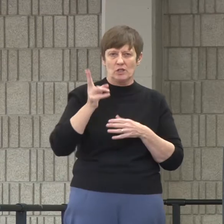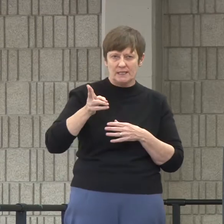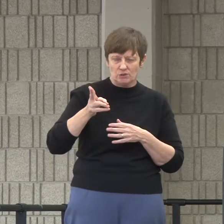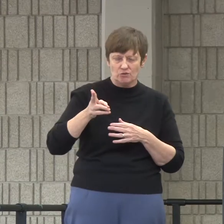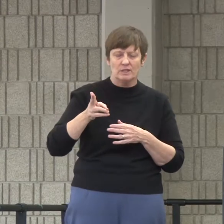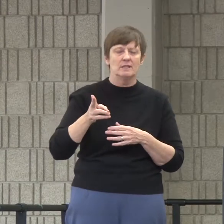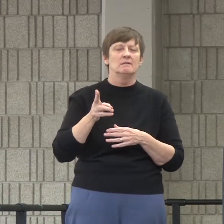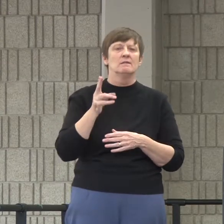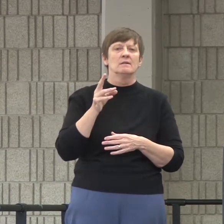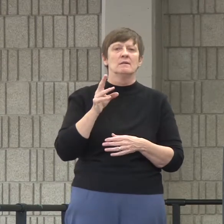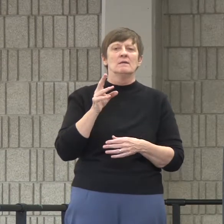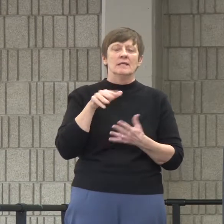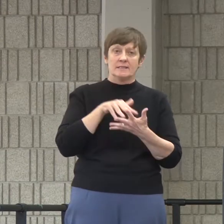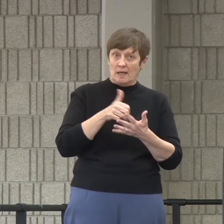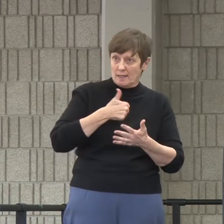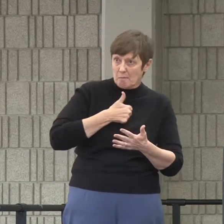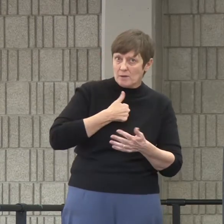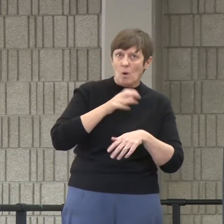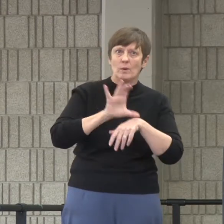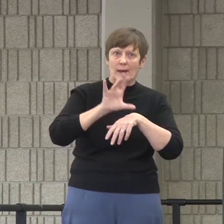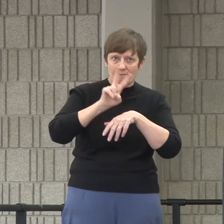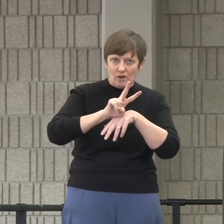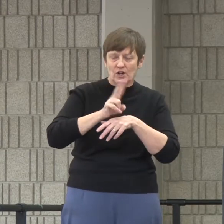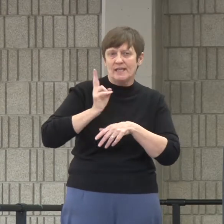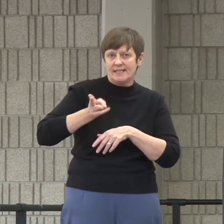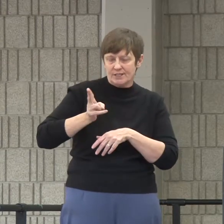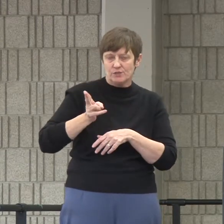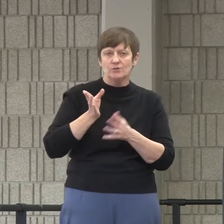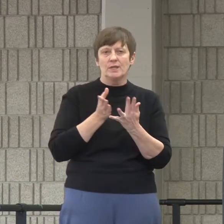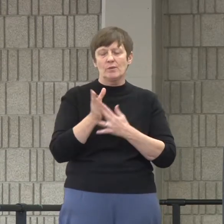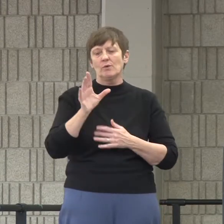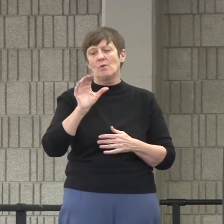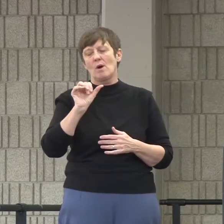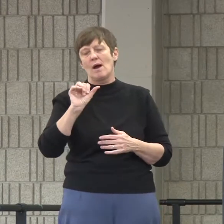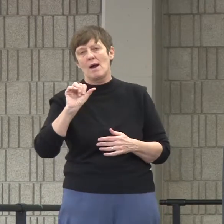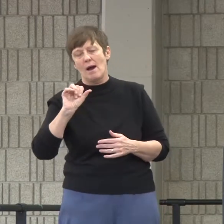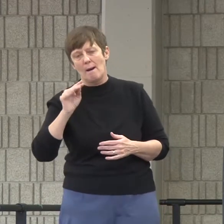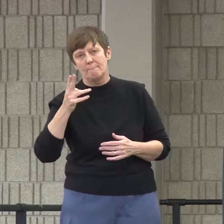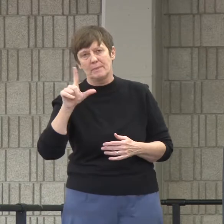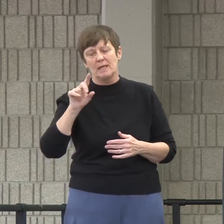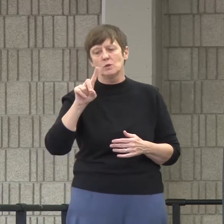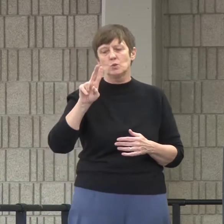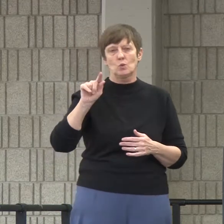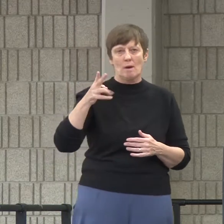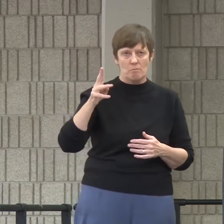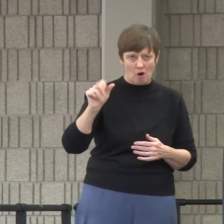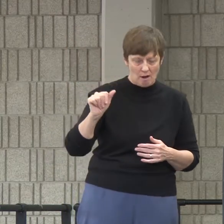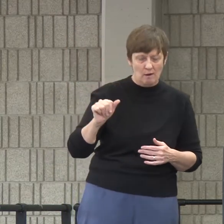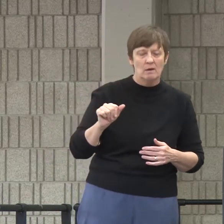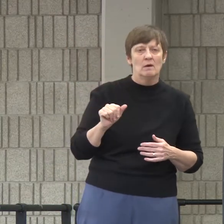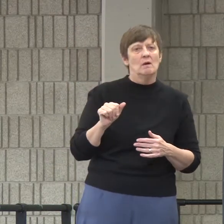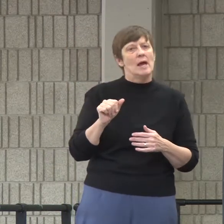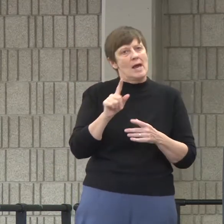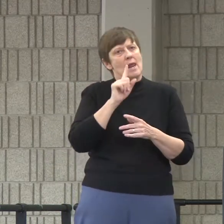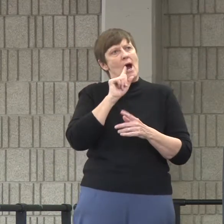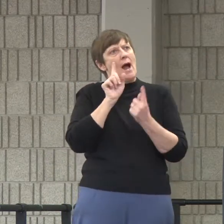Cape Verdean history through the work of Amilcar Cabral. And I met actual civil rights